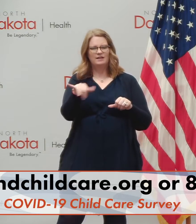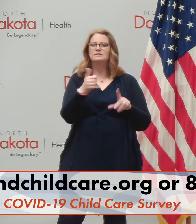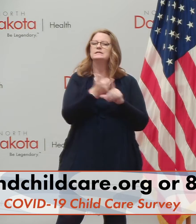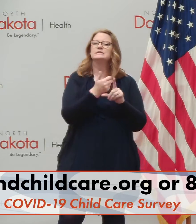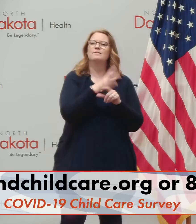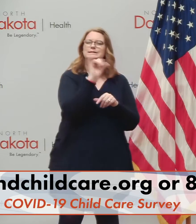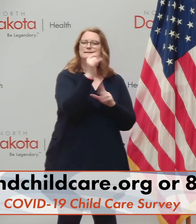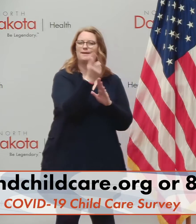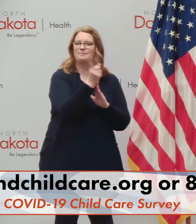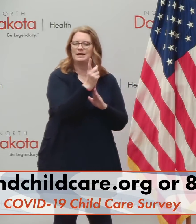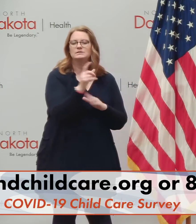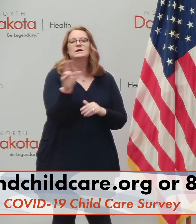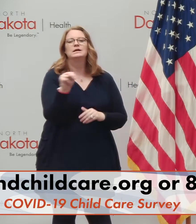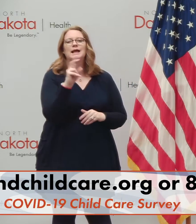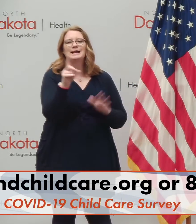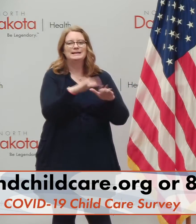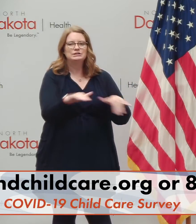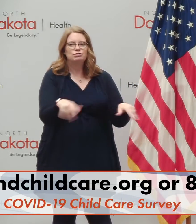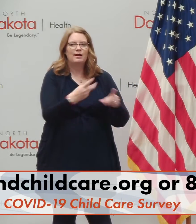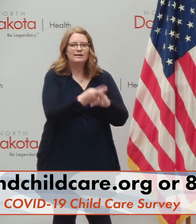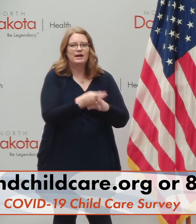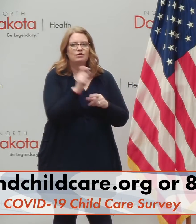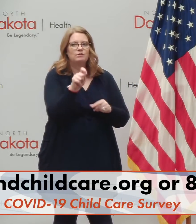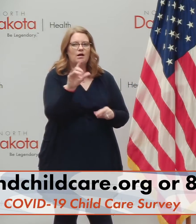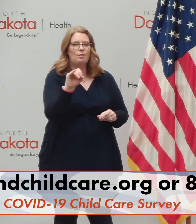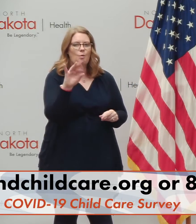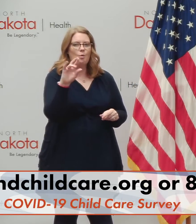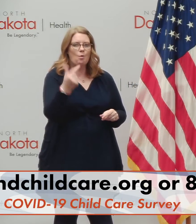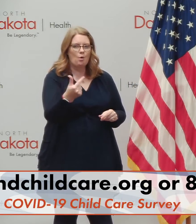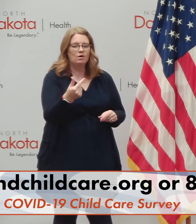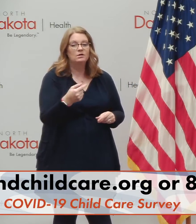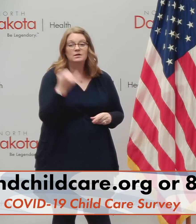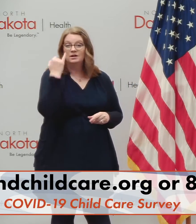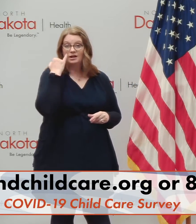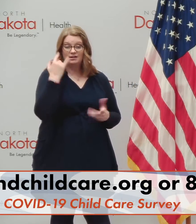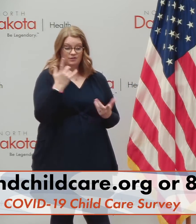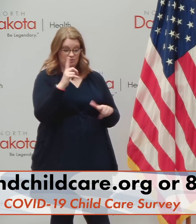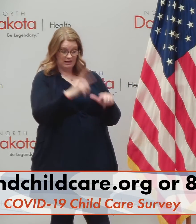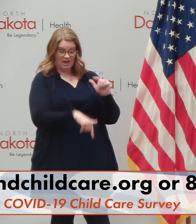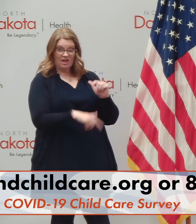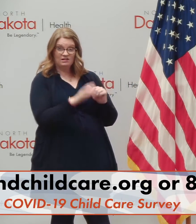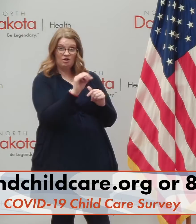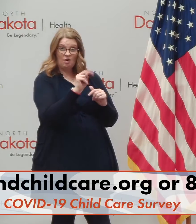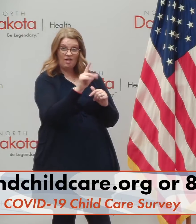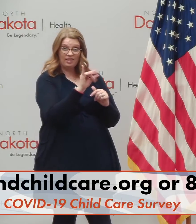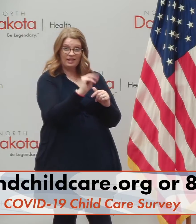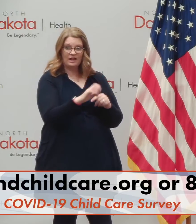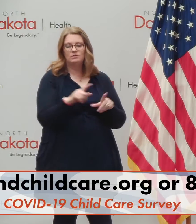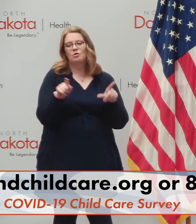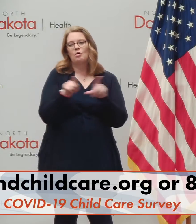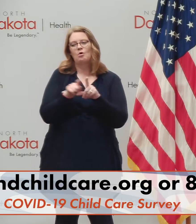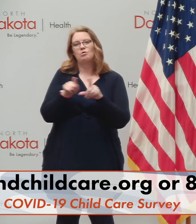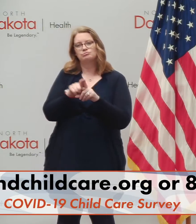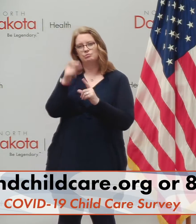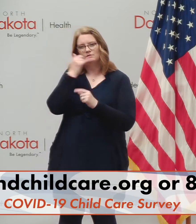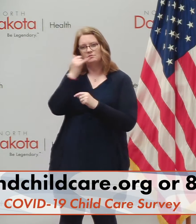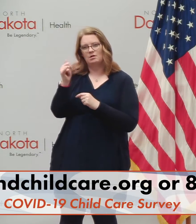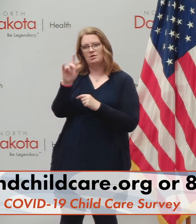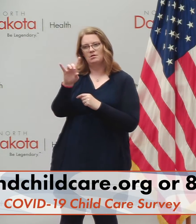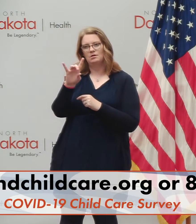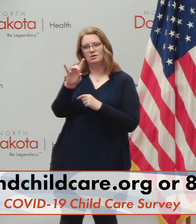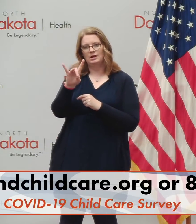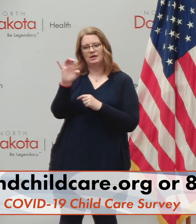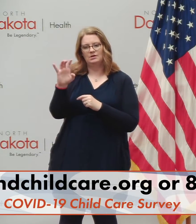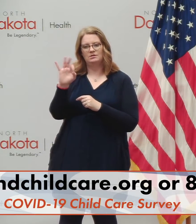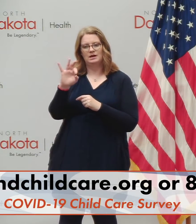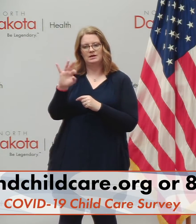survey online at ndchildcare.org. If you're unable to complete the survey online, there's also an 800 number,